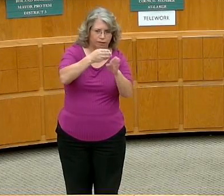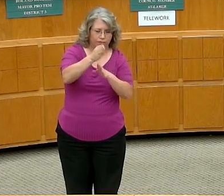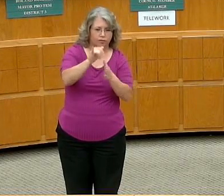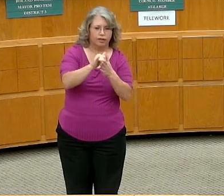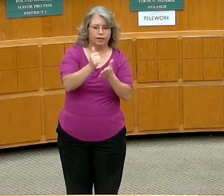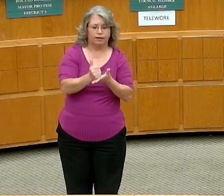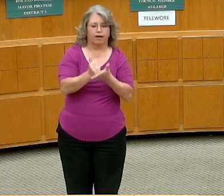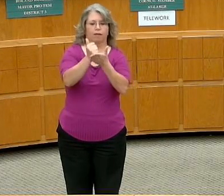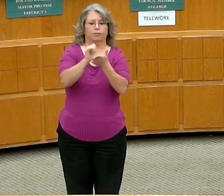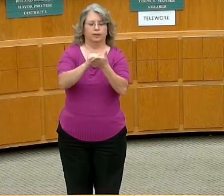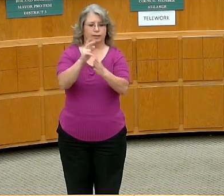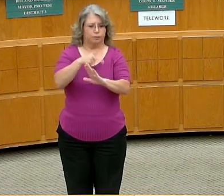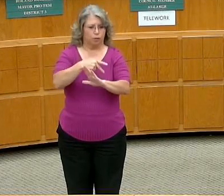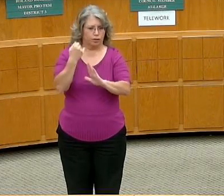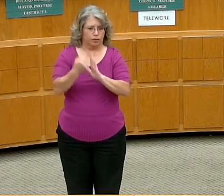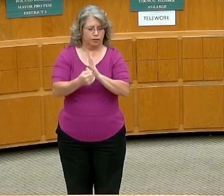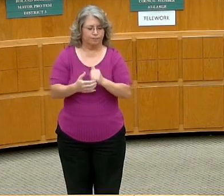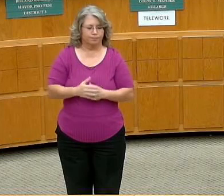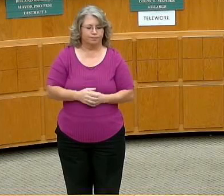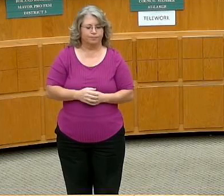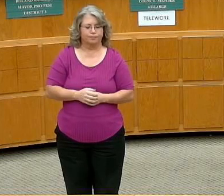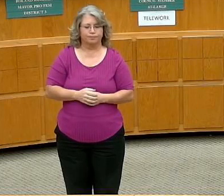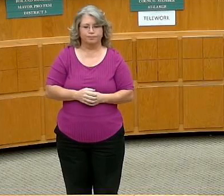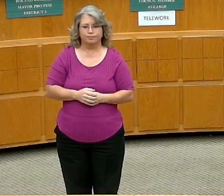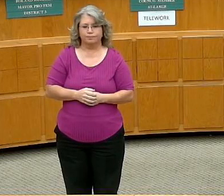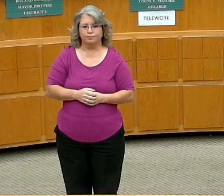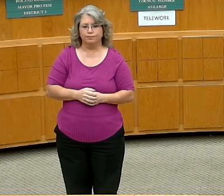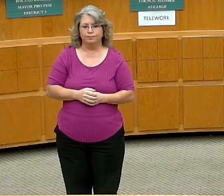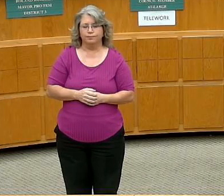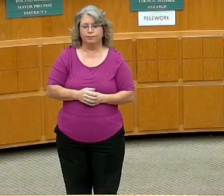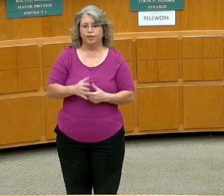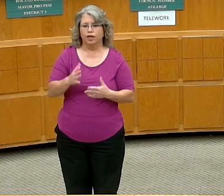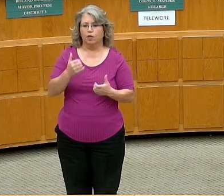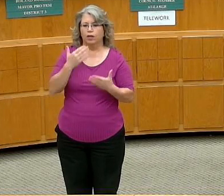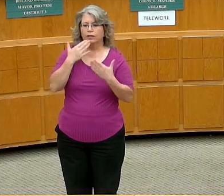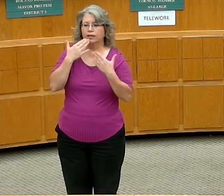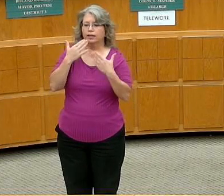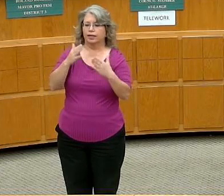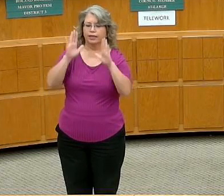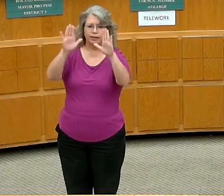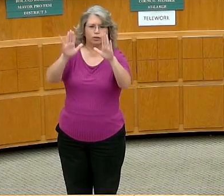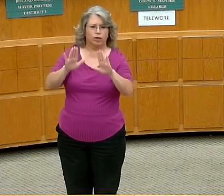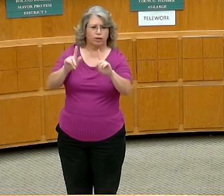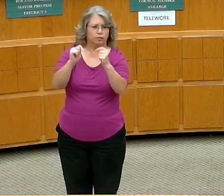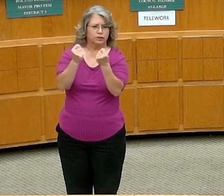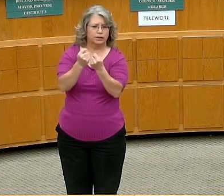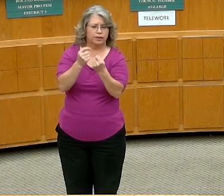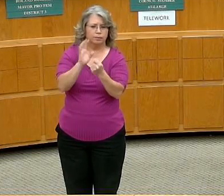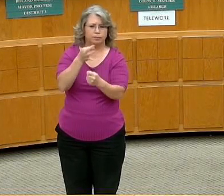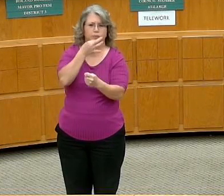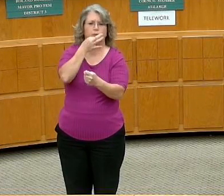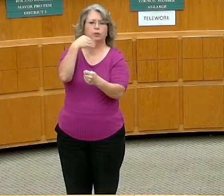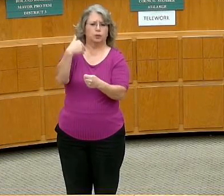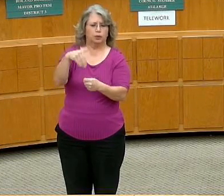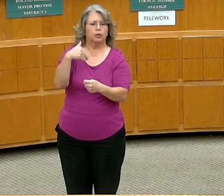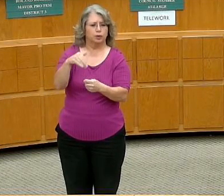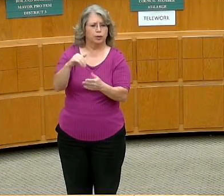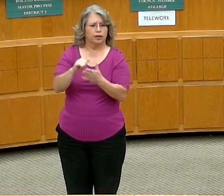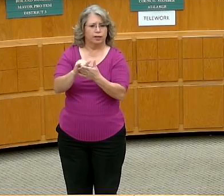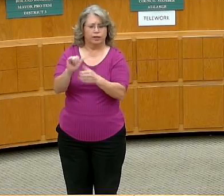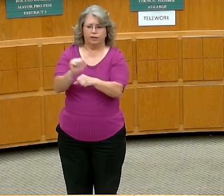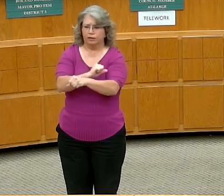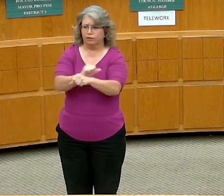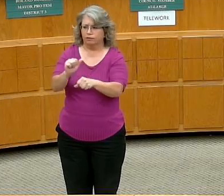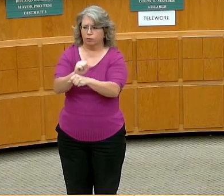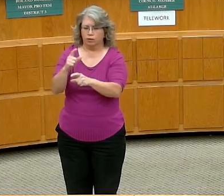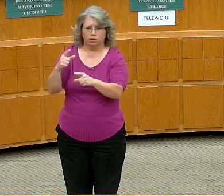today. I want to particularly thank the incredible team of experts that have collaborated over the past week, literally around the clock,